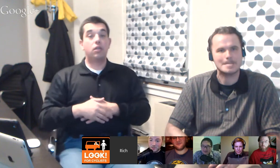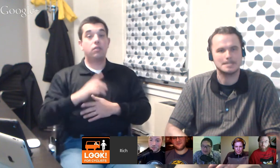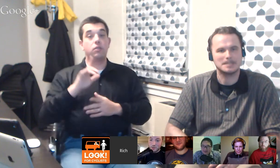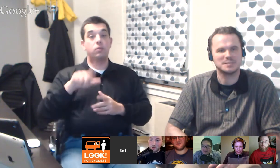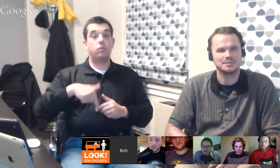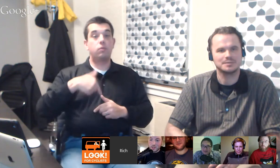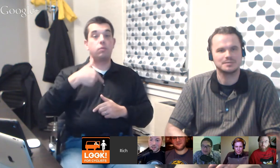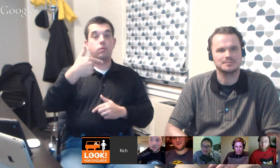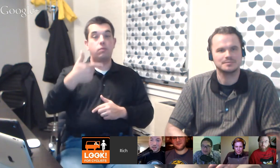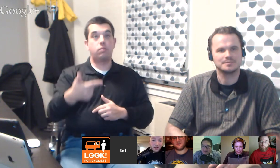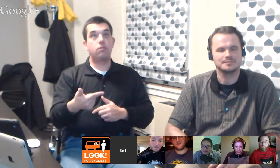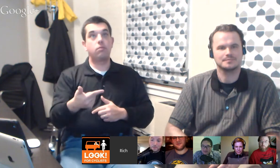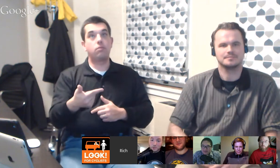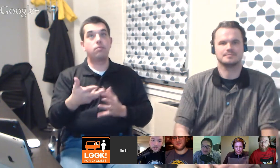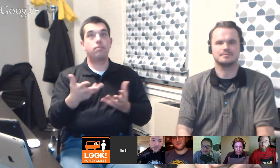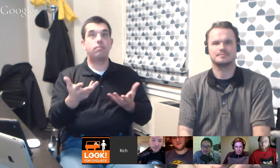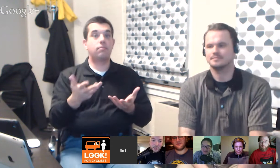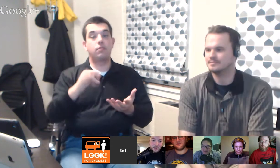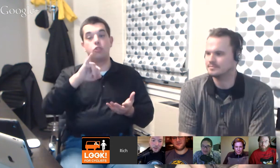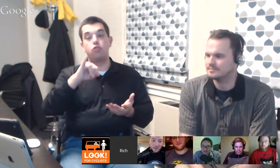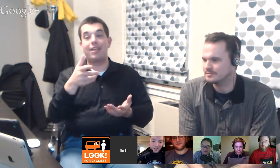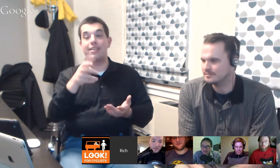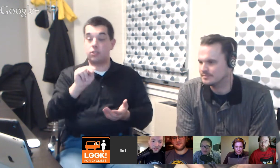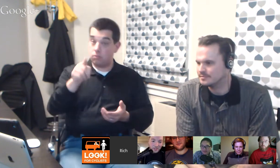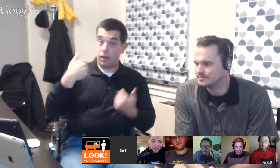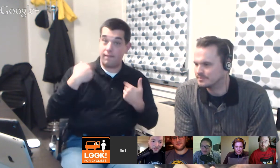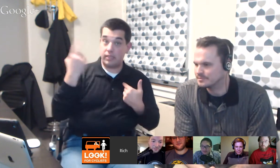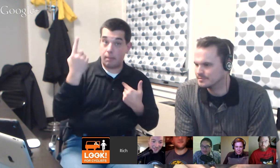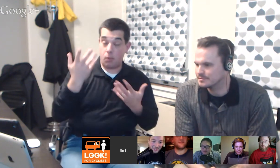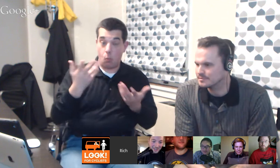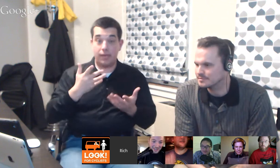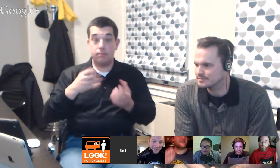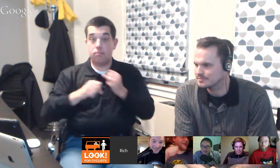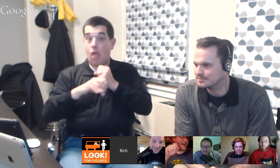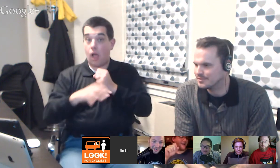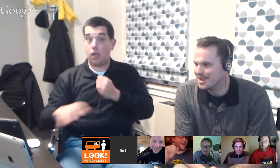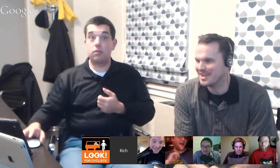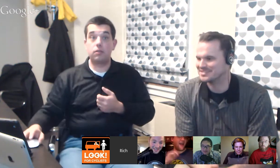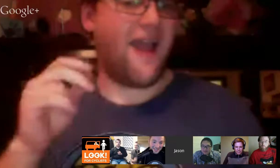off to, let's say, Jason. Do you have anything that you would like to shamelessly plug?